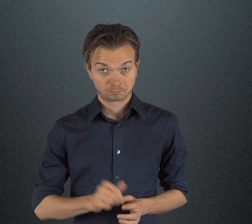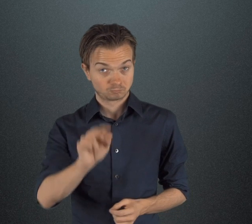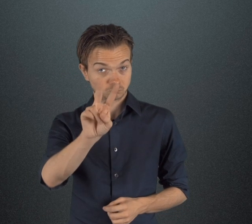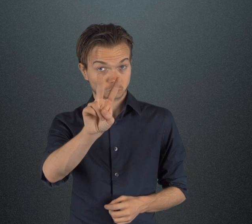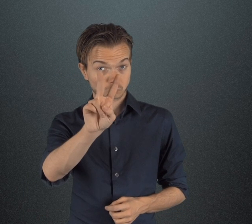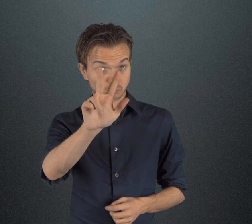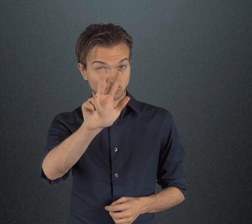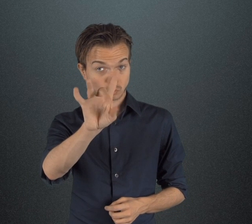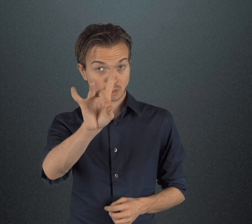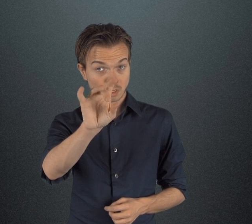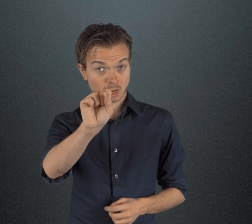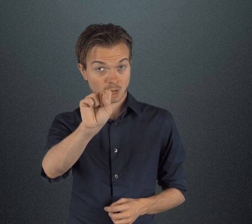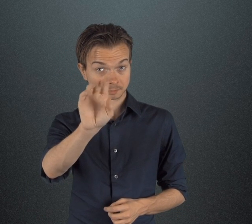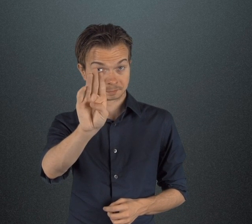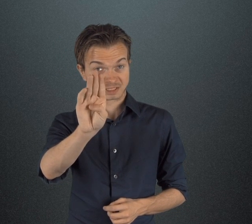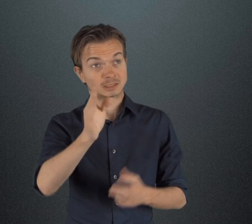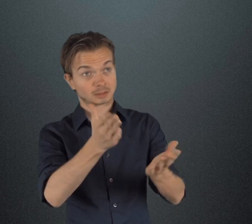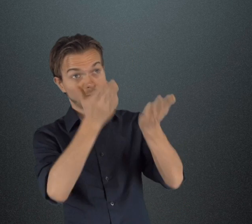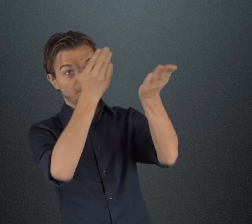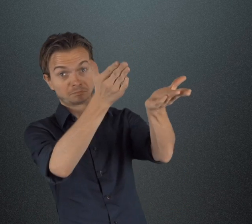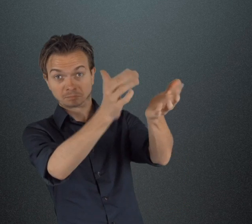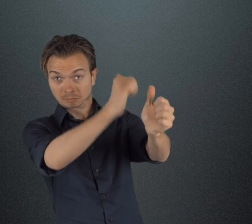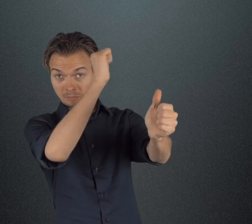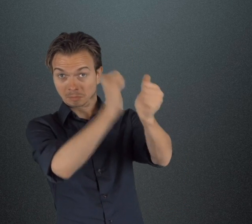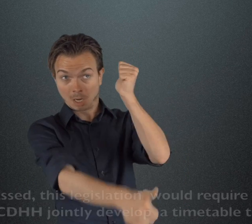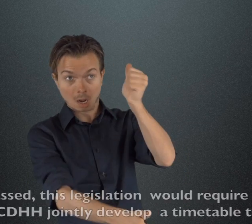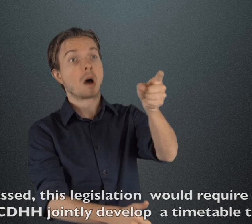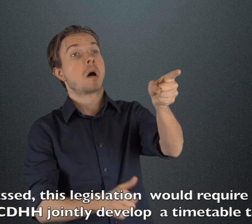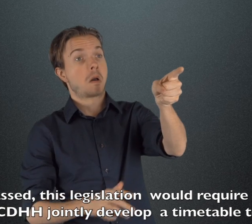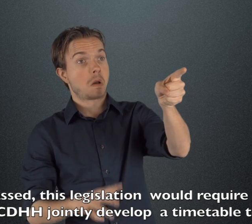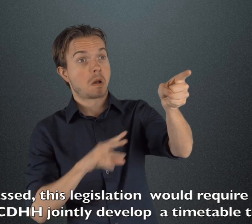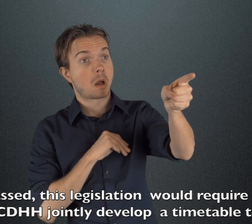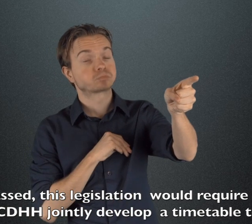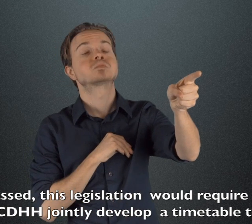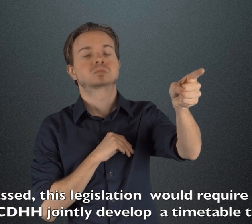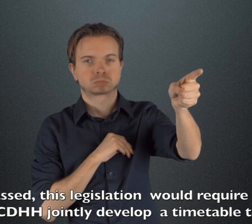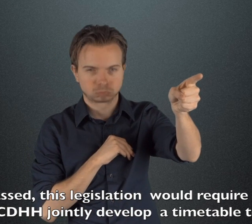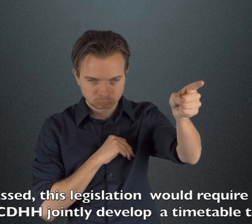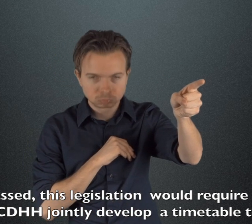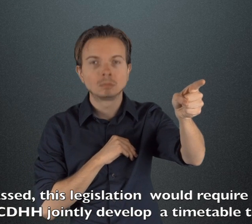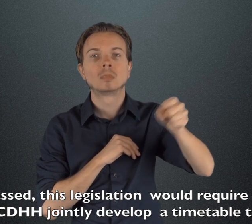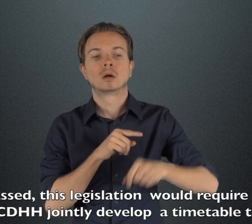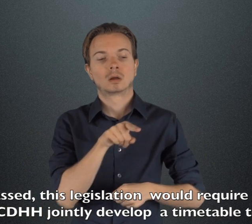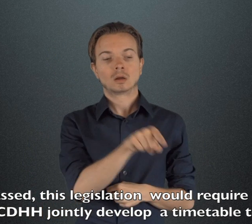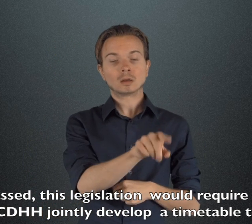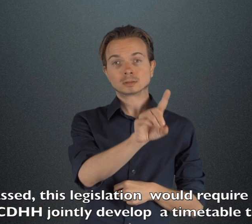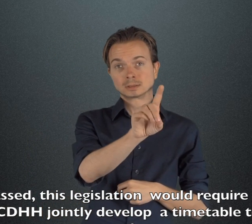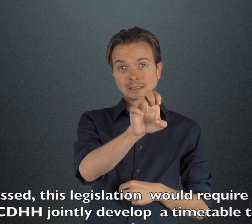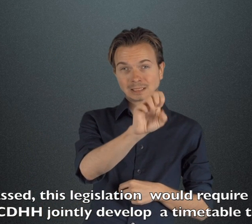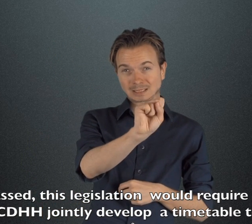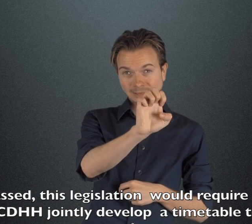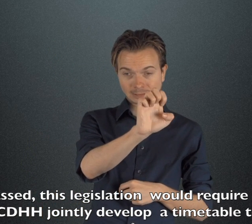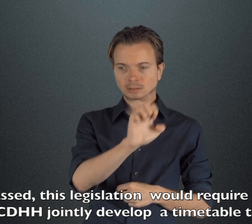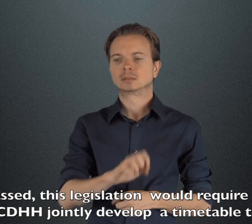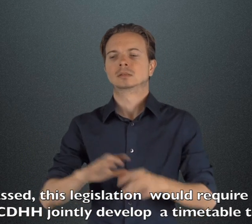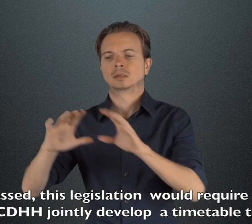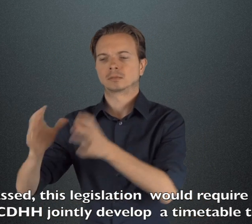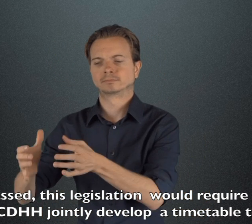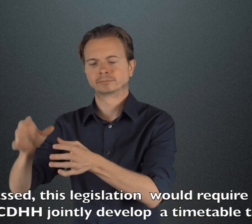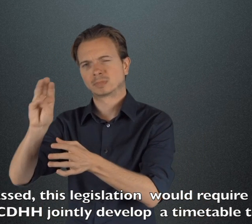If passed, this legislation would require that DESE and MCDHH jointly develop